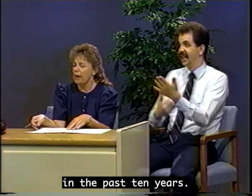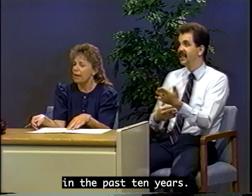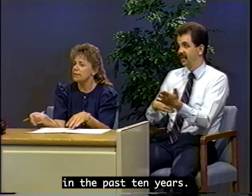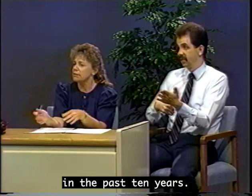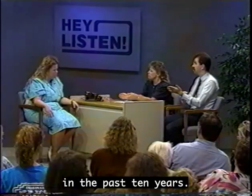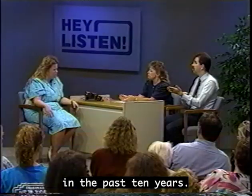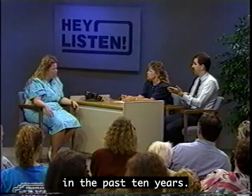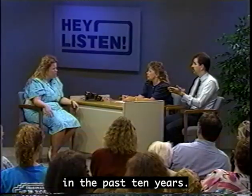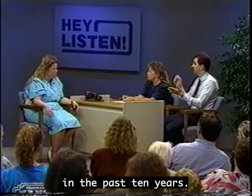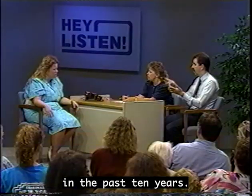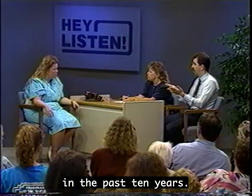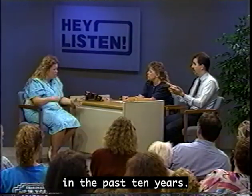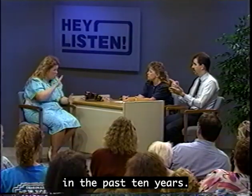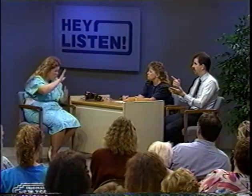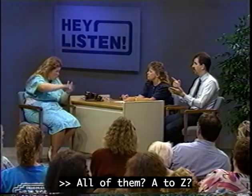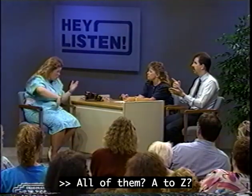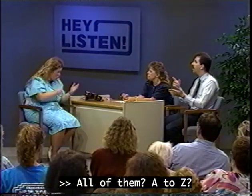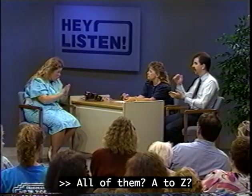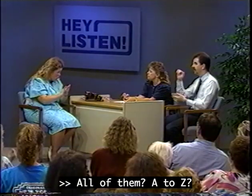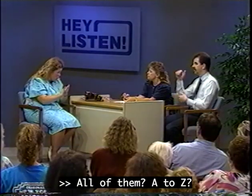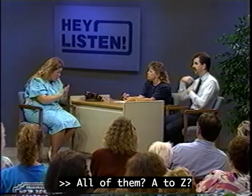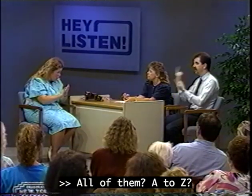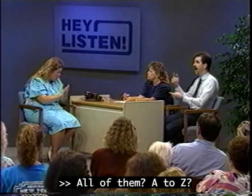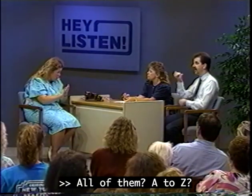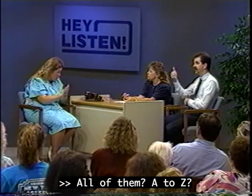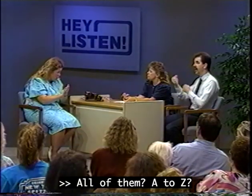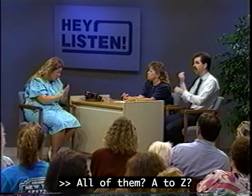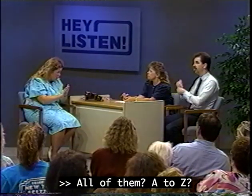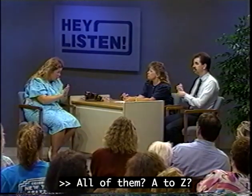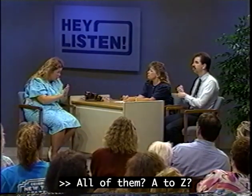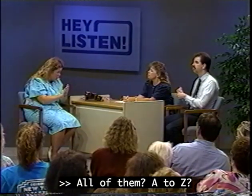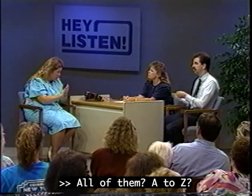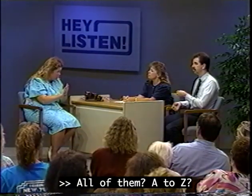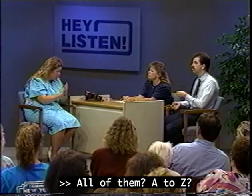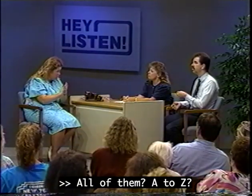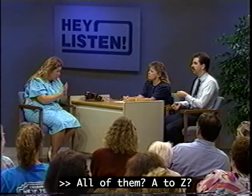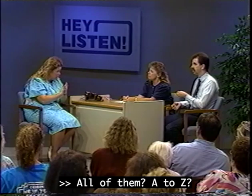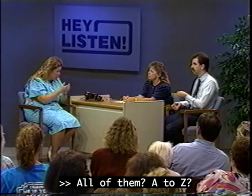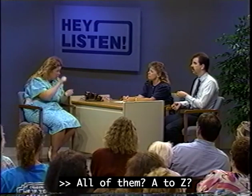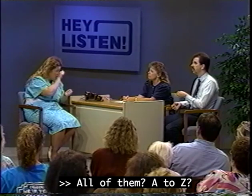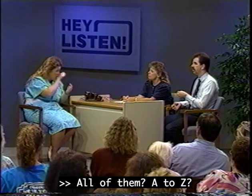in the past 10 years. All of them?